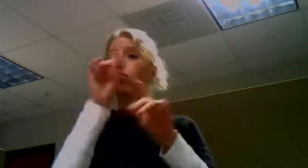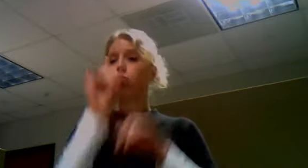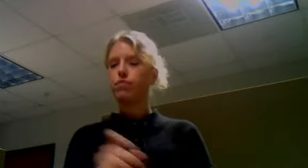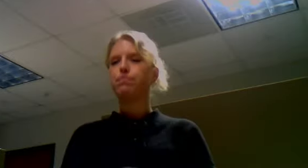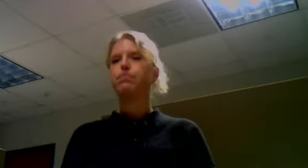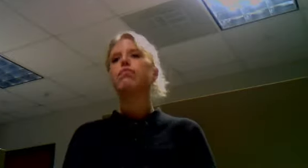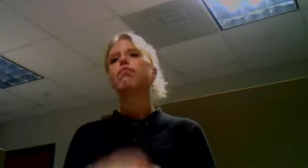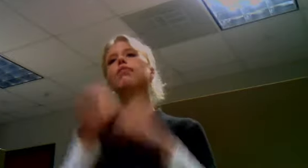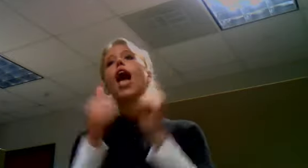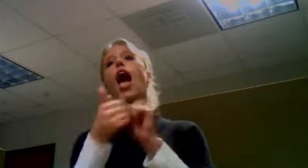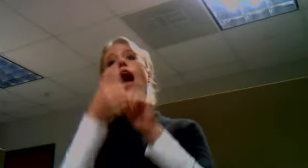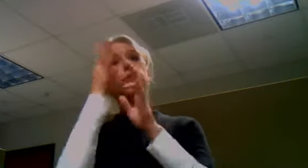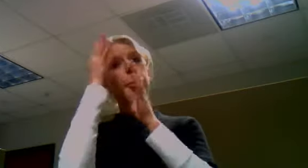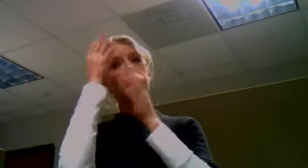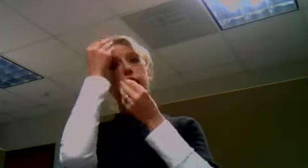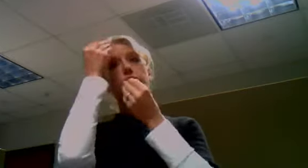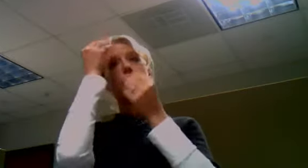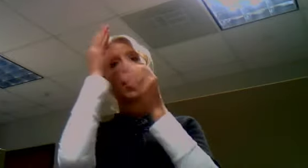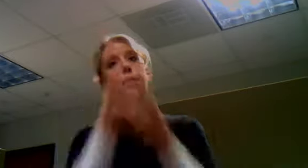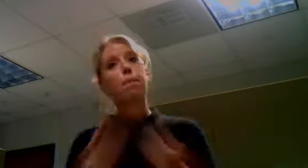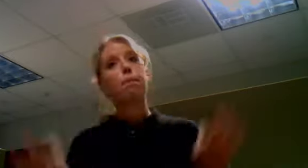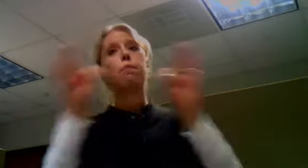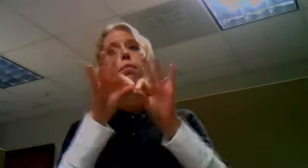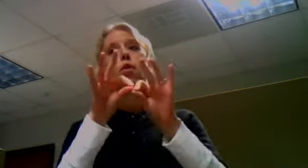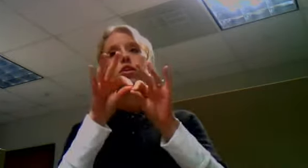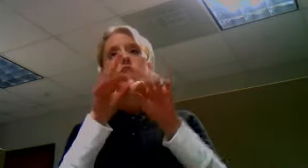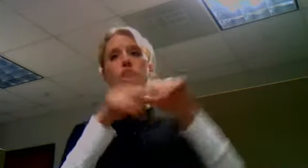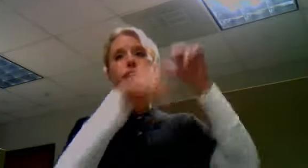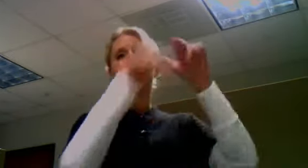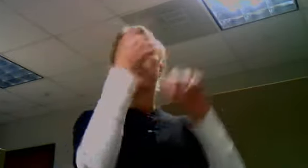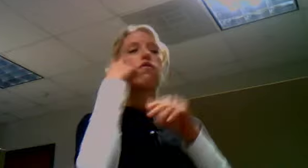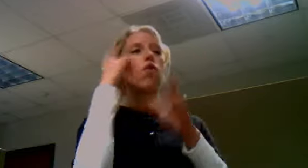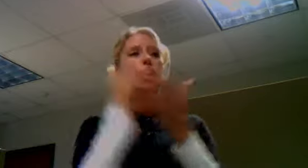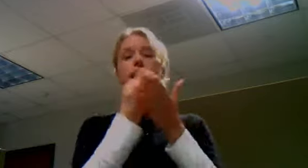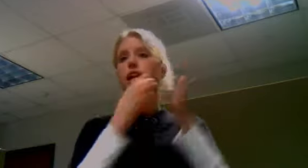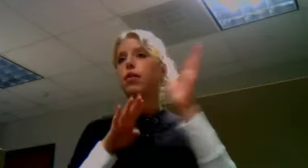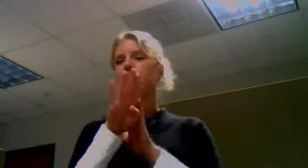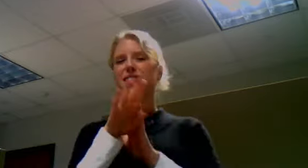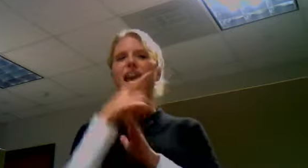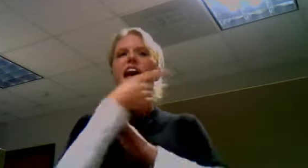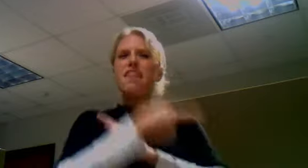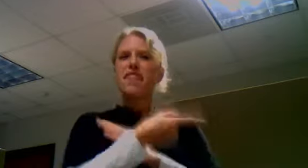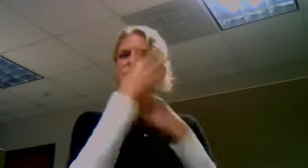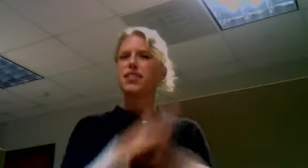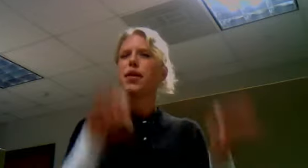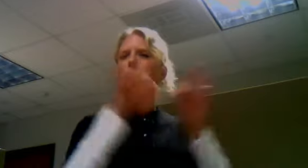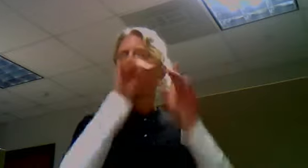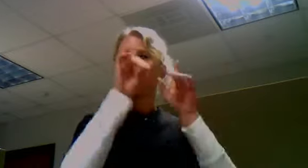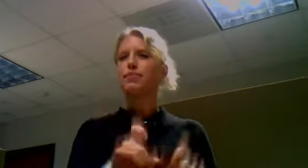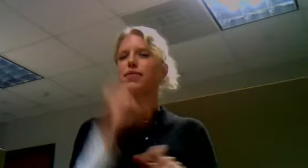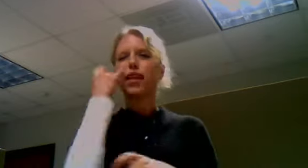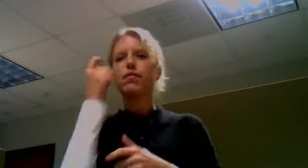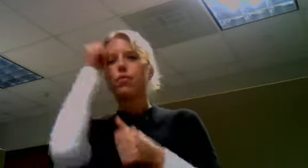important are infrastructures for economic growth? This is a key issue, right? If you believe that infrastructures are